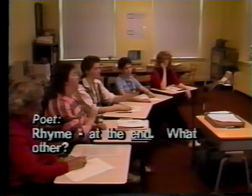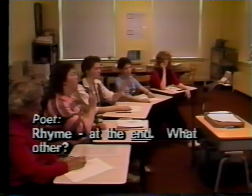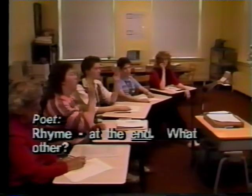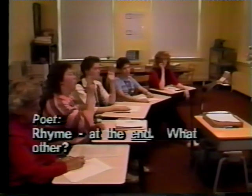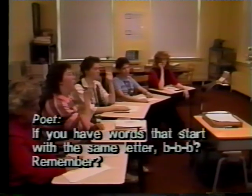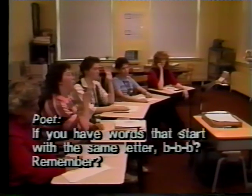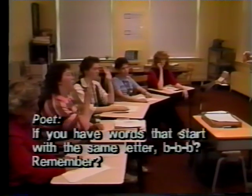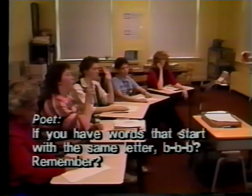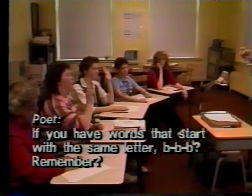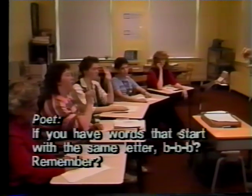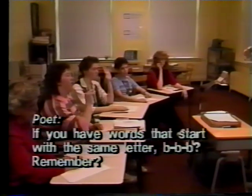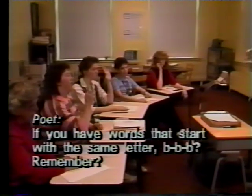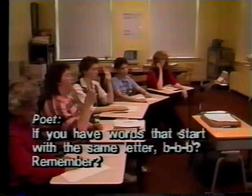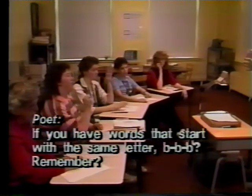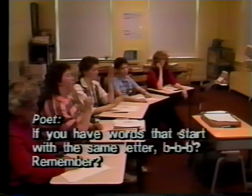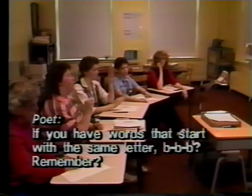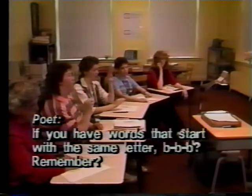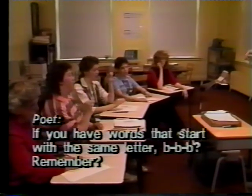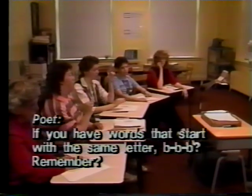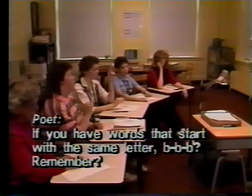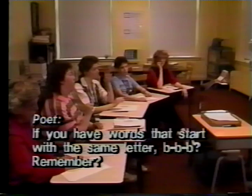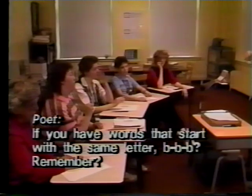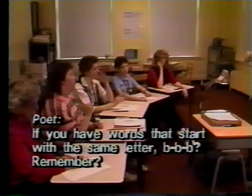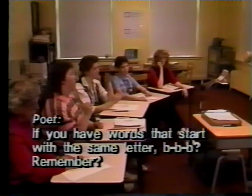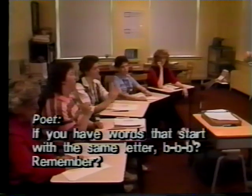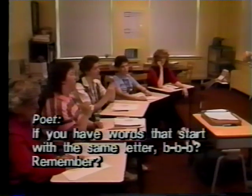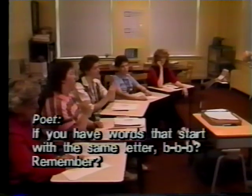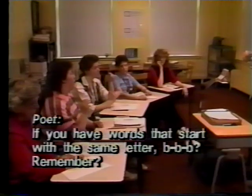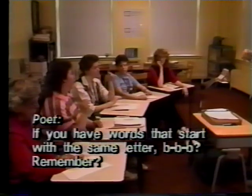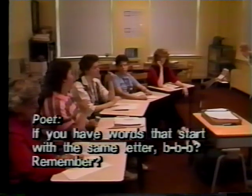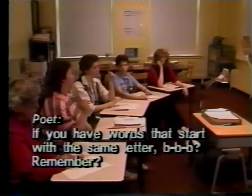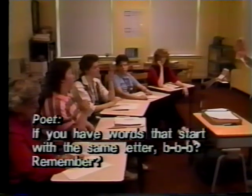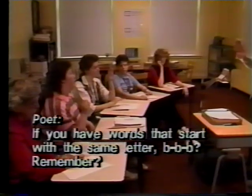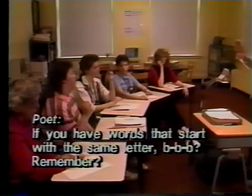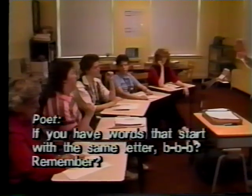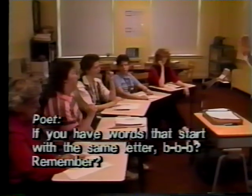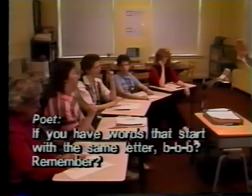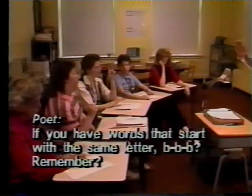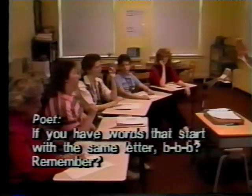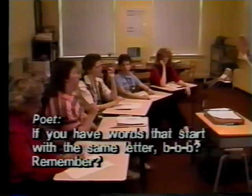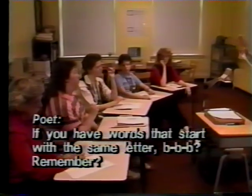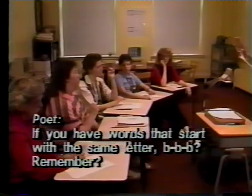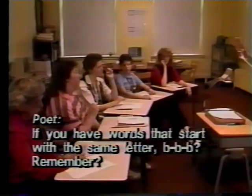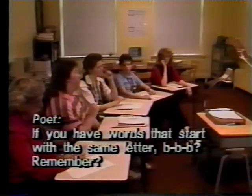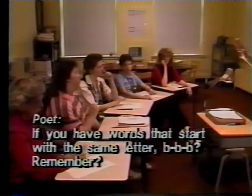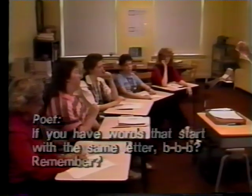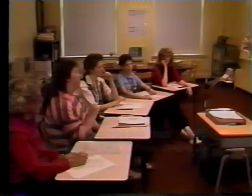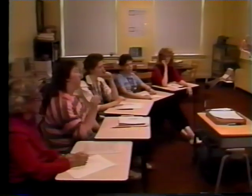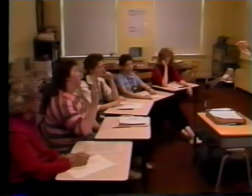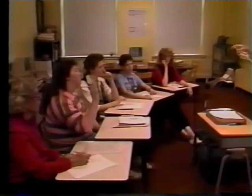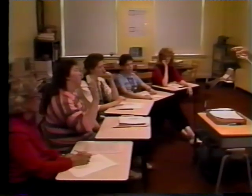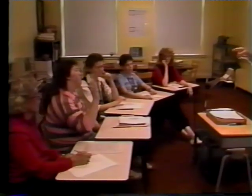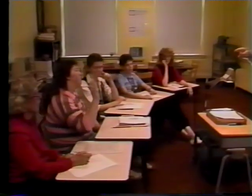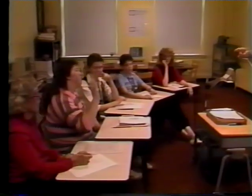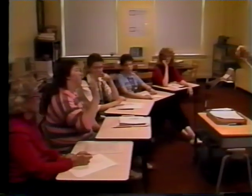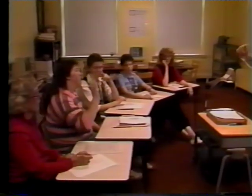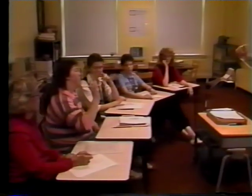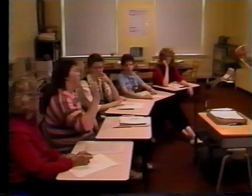that start with the same letter? B. Remember? A.